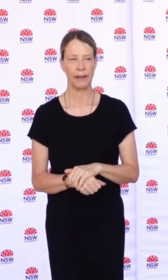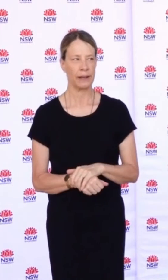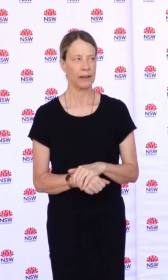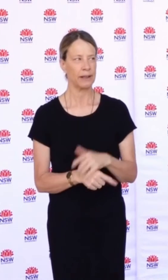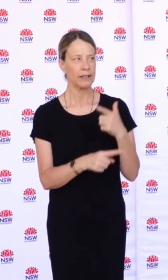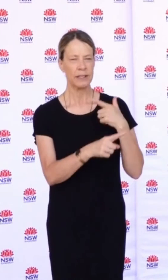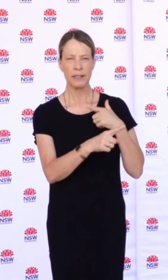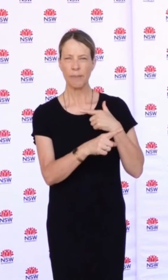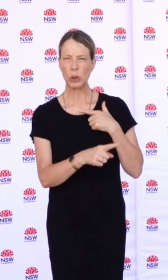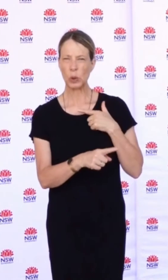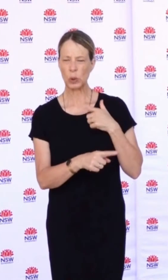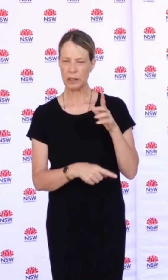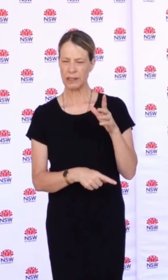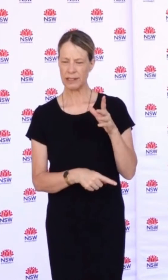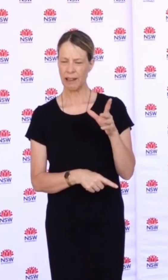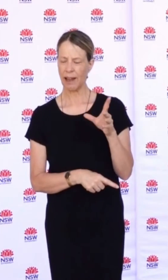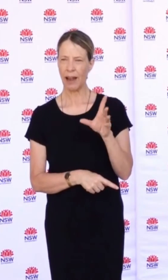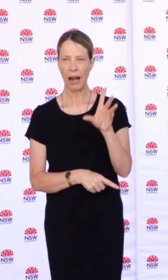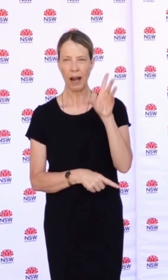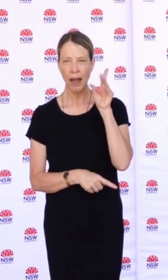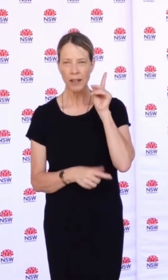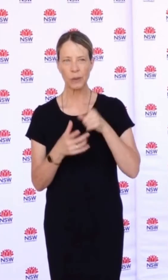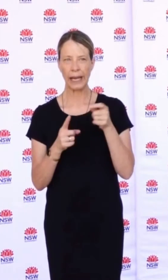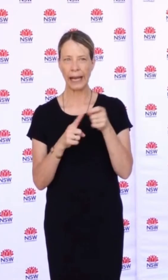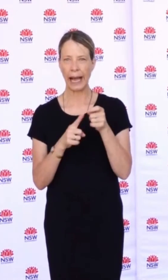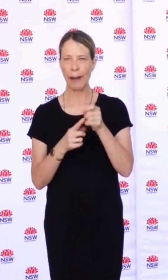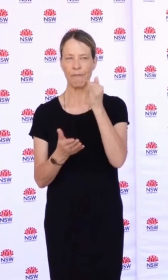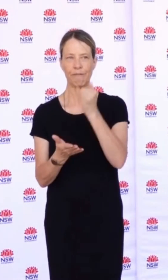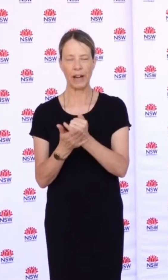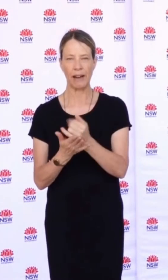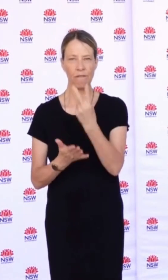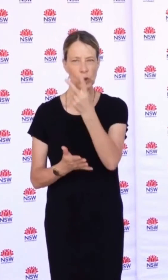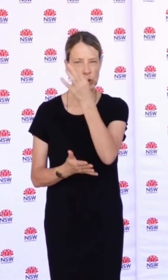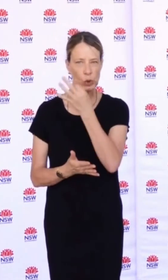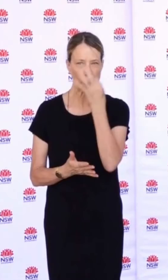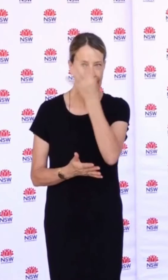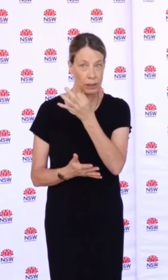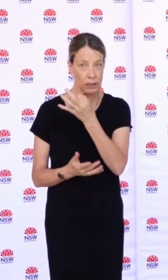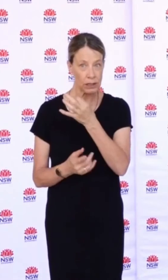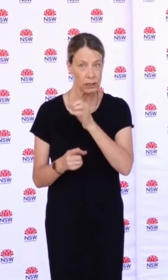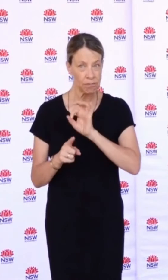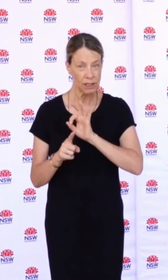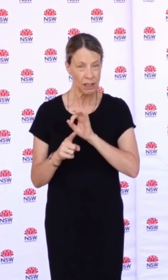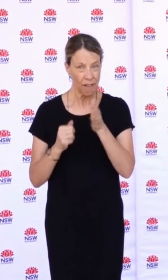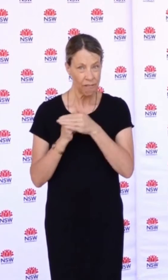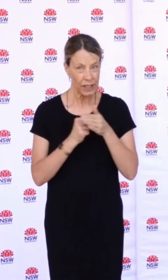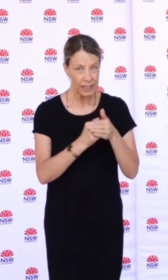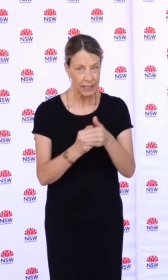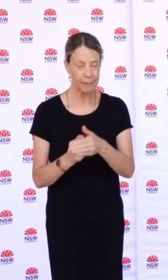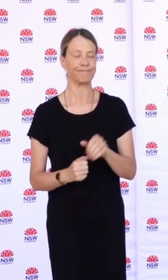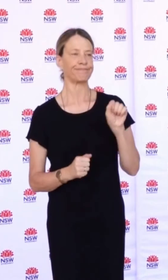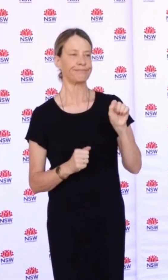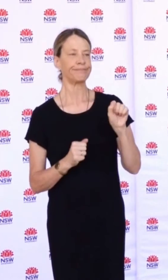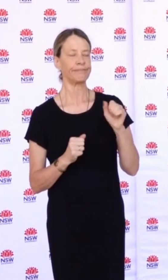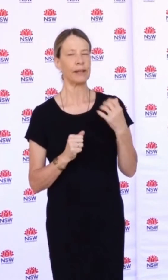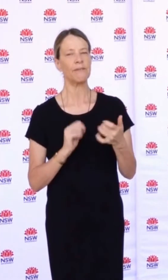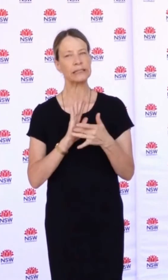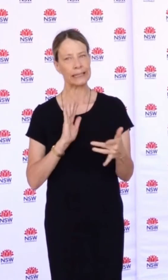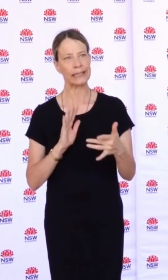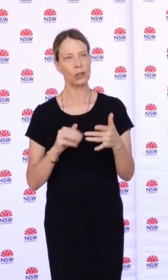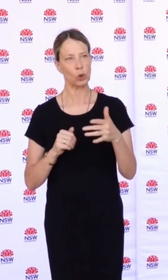there's enormous irregularities around that you don't get with digital. So what we've seen in this pandemic is that we have to be